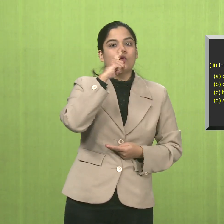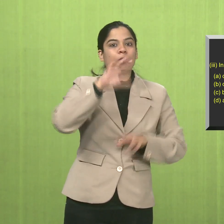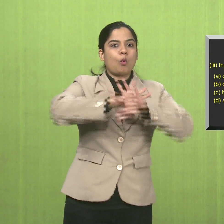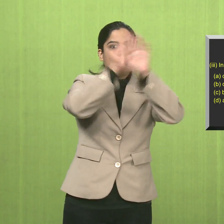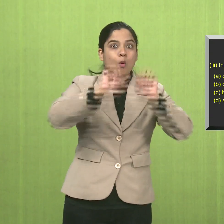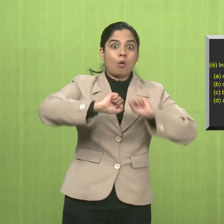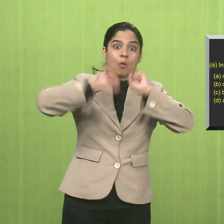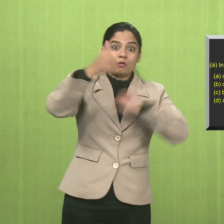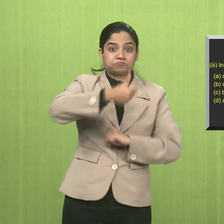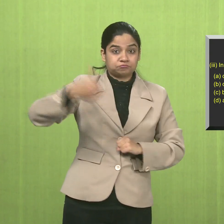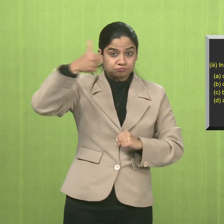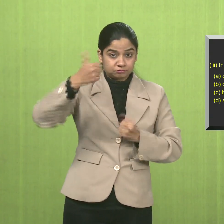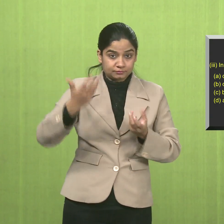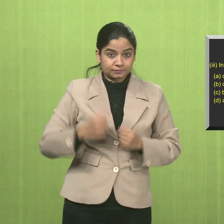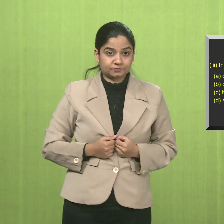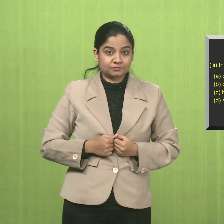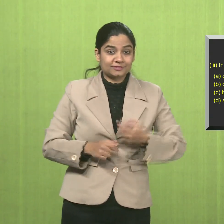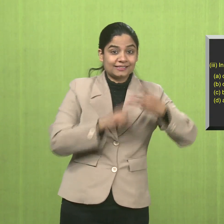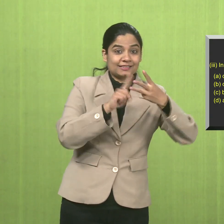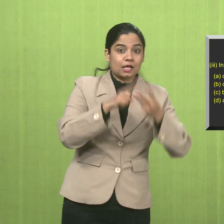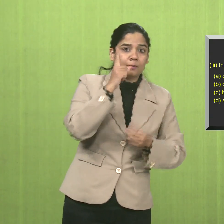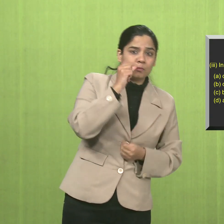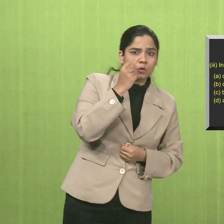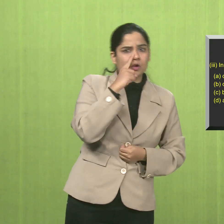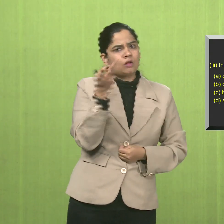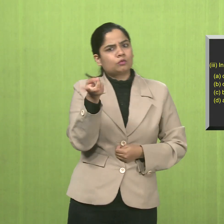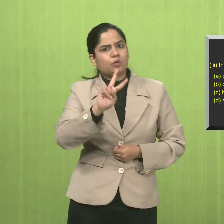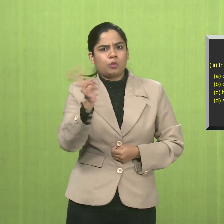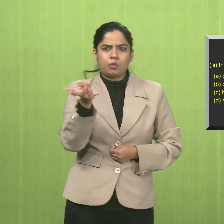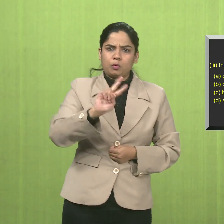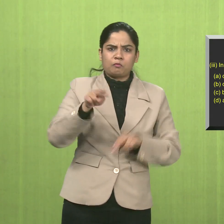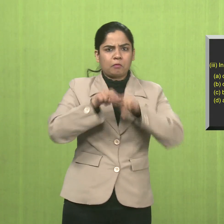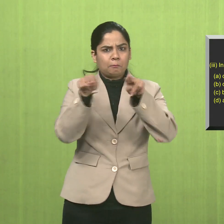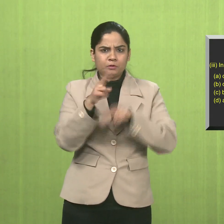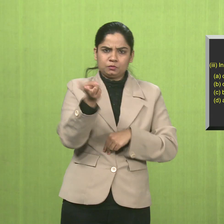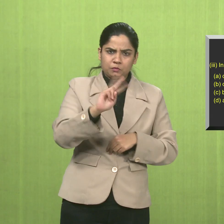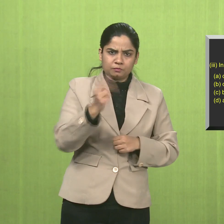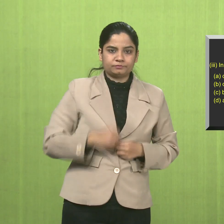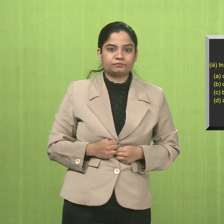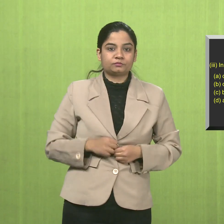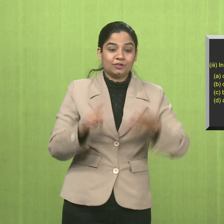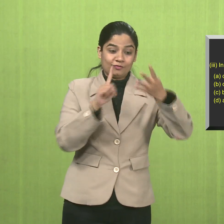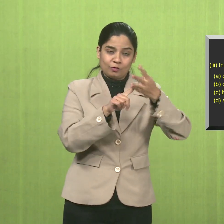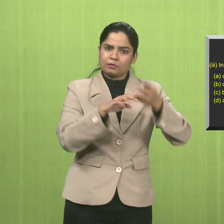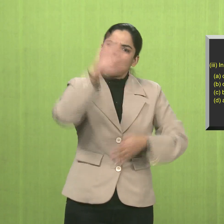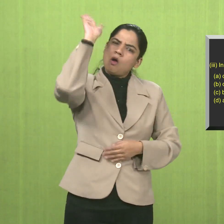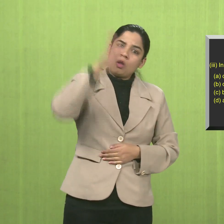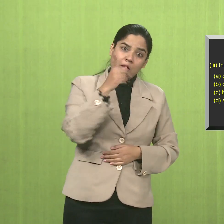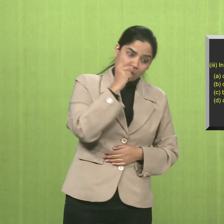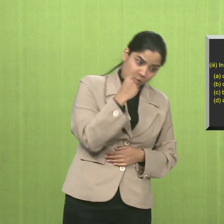only female head of the family. Third, both male and female head of the family. And D is all